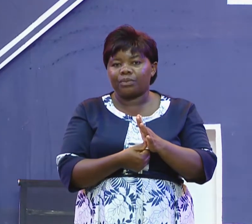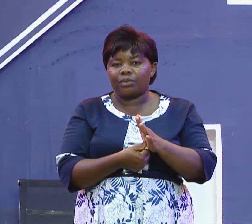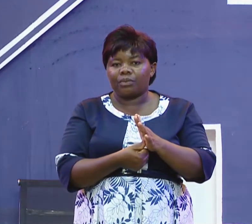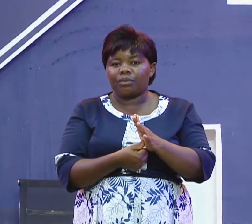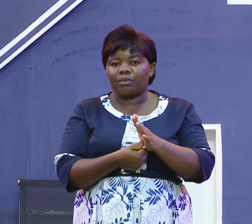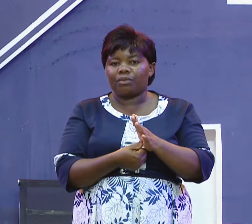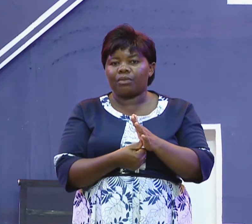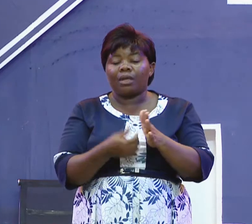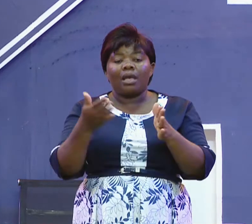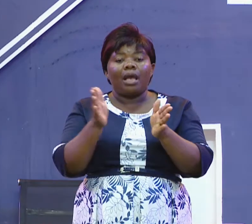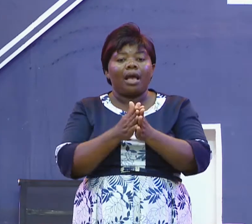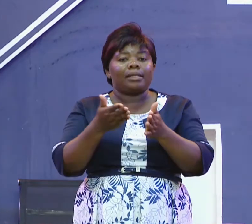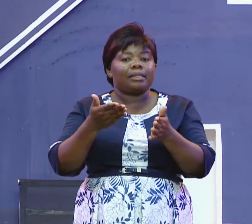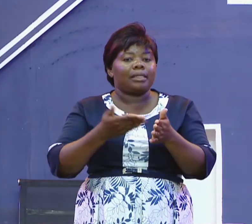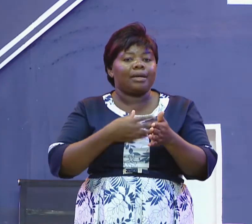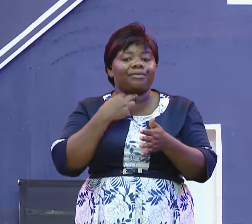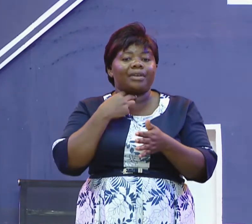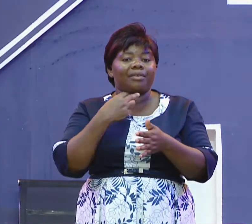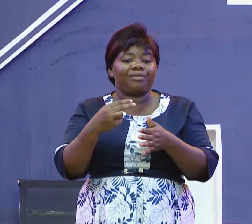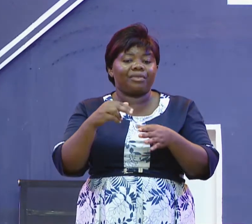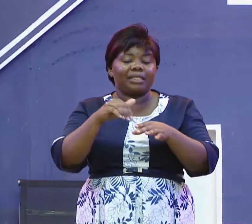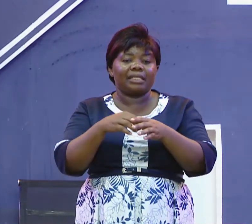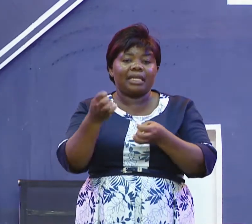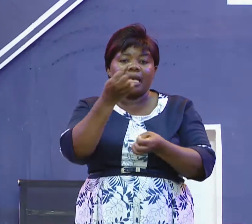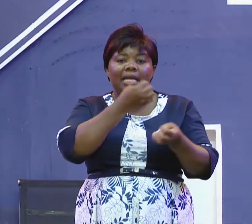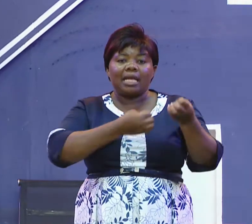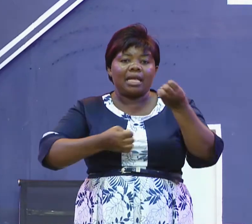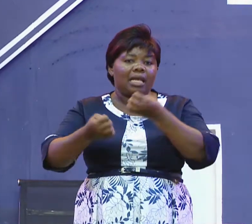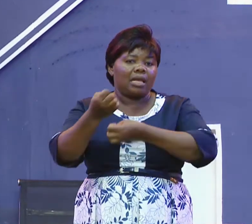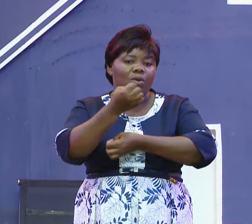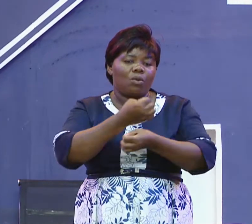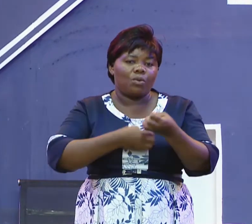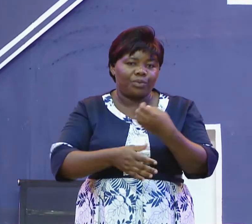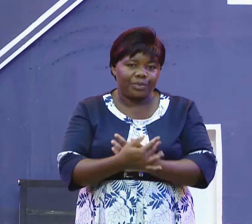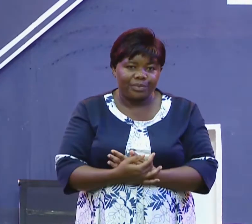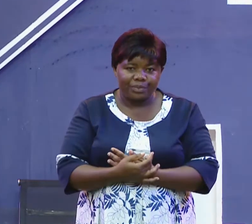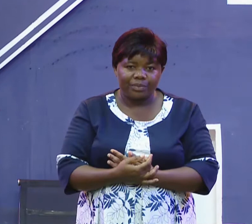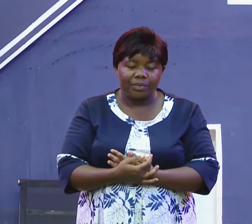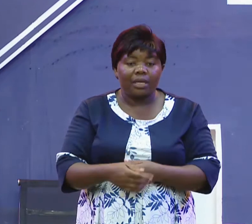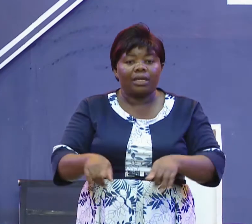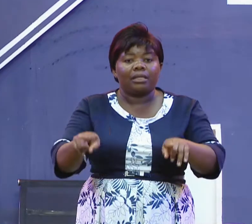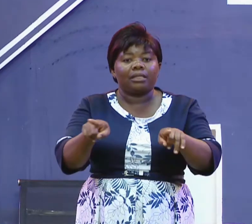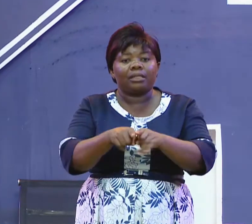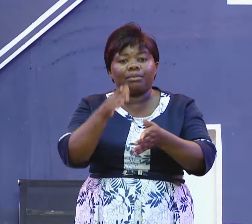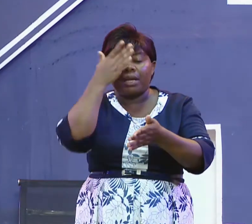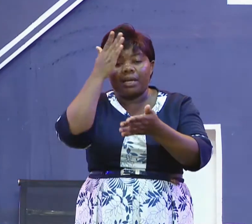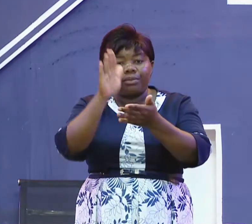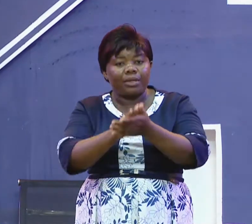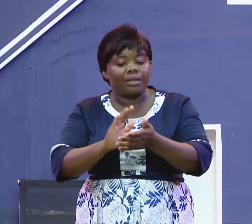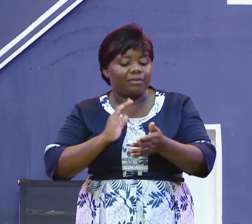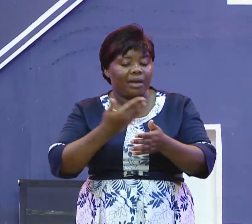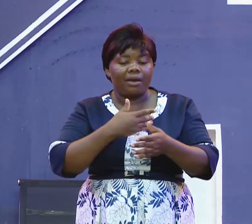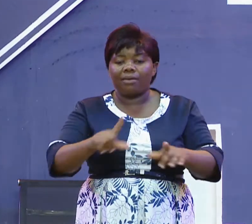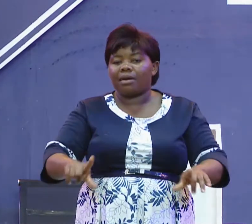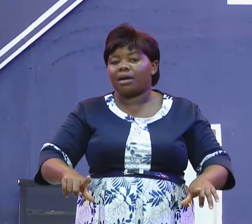Kwe kubeera n'eddoboozi ku side y'ebyenfuna. Is to have a voice in financial matters. And